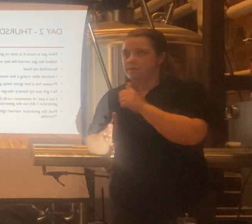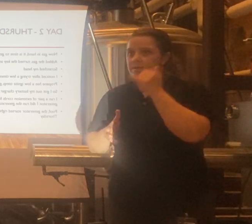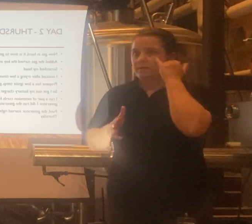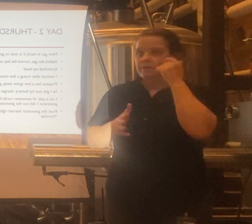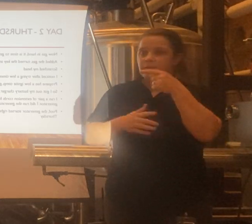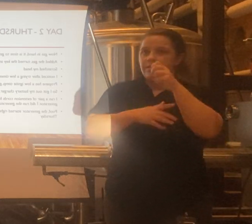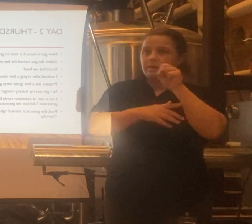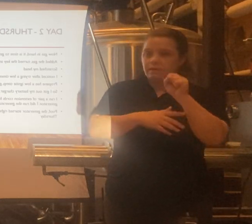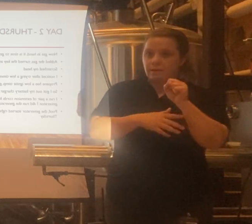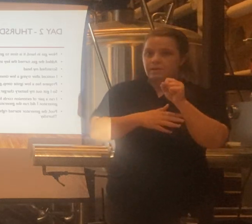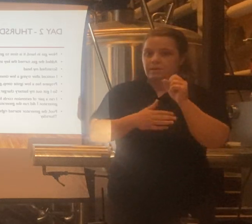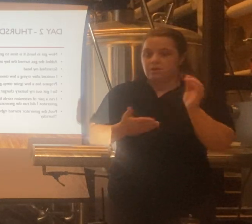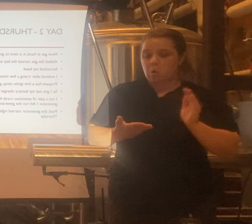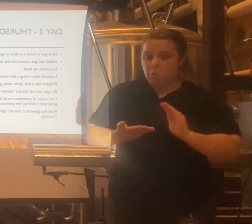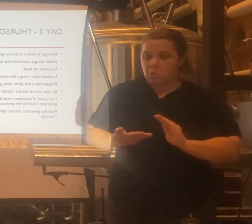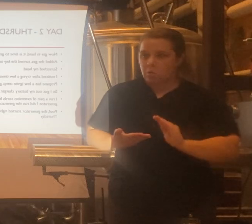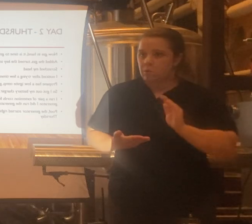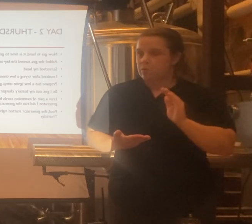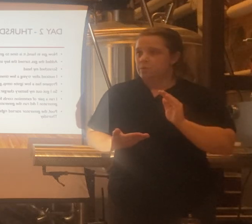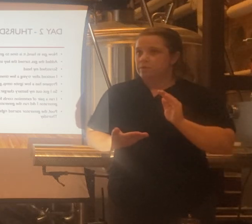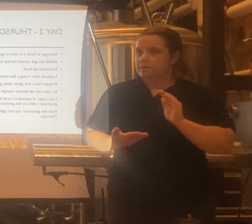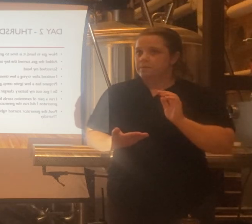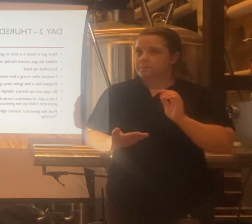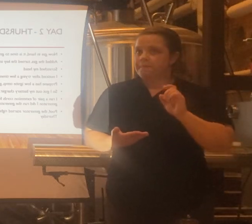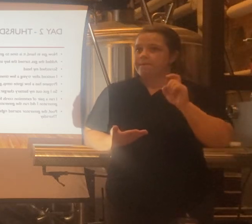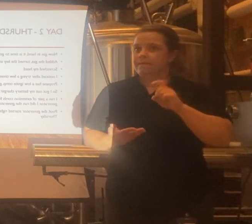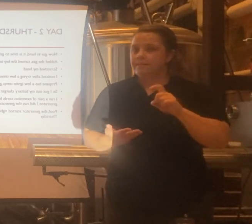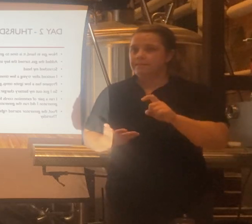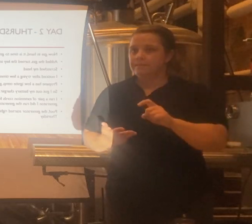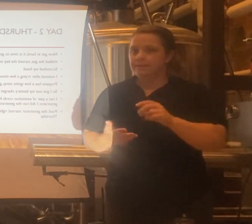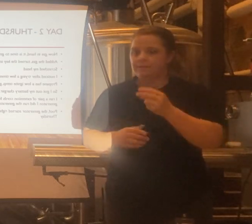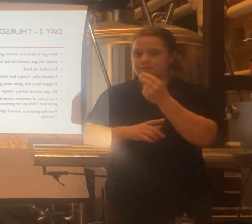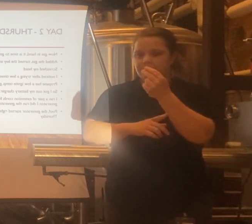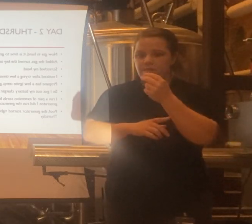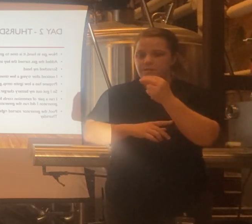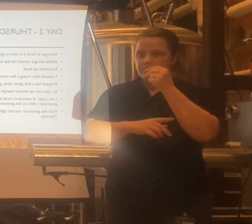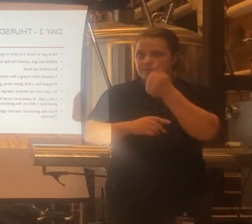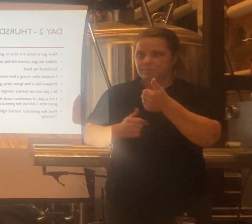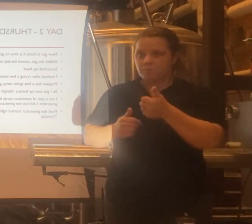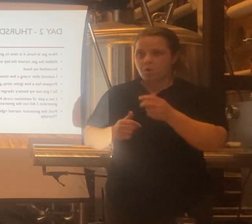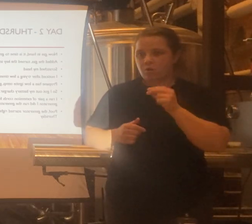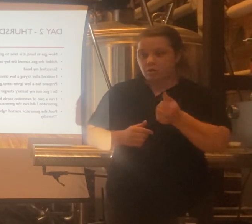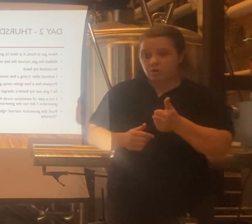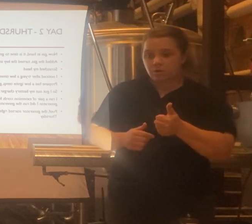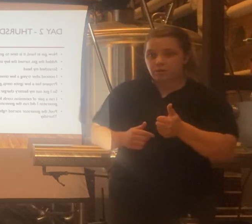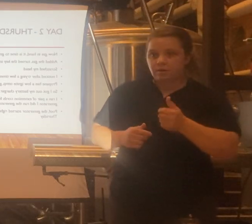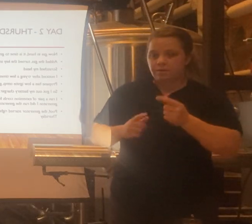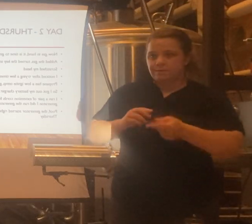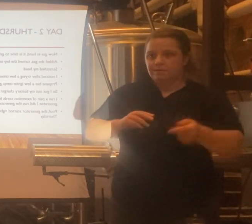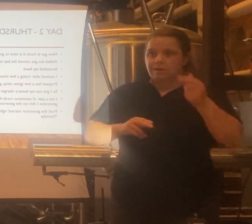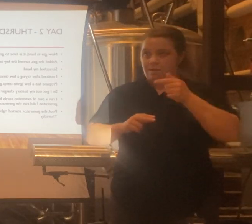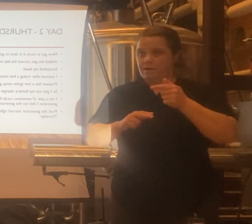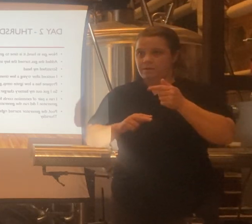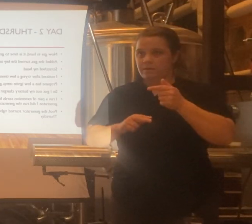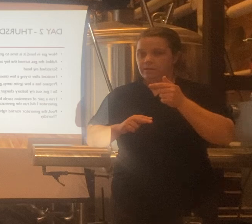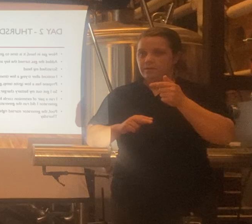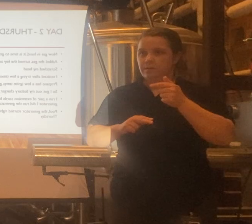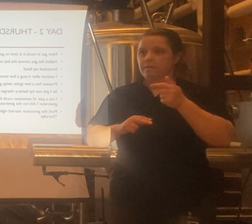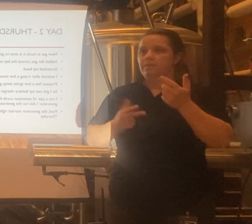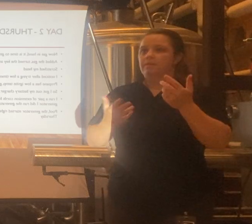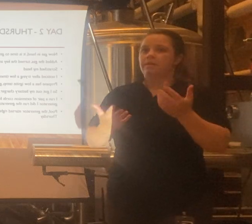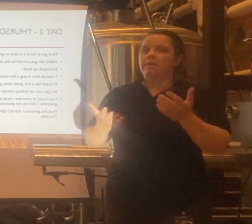vaporize the gas to turn it into, vaporize the gasoline liquid into a gas so that it will then start and run and